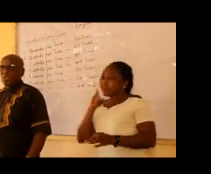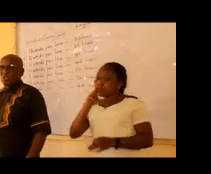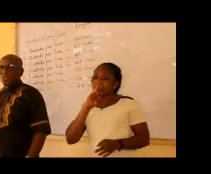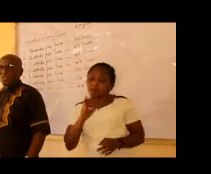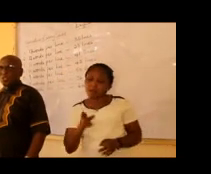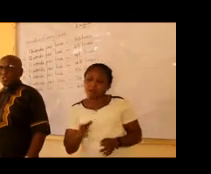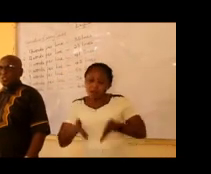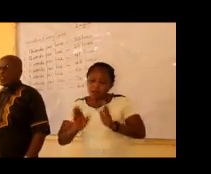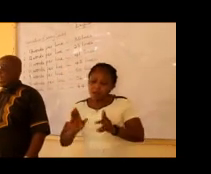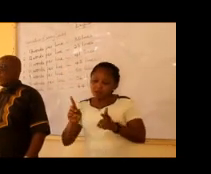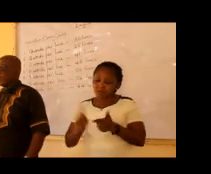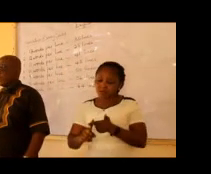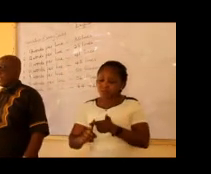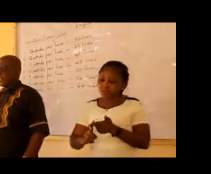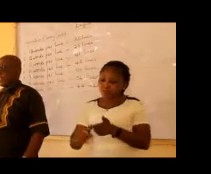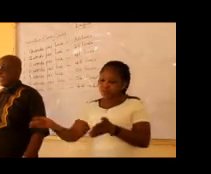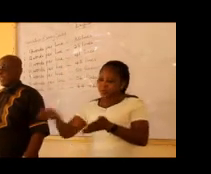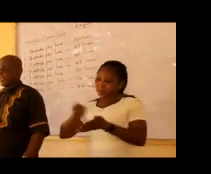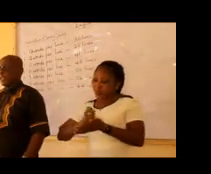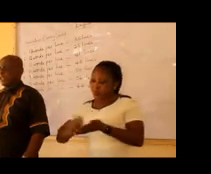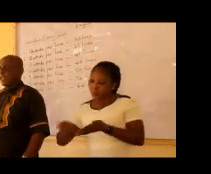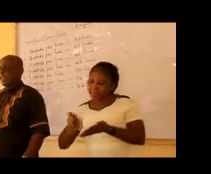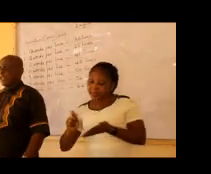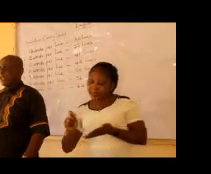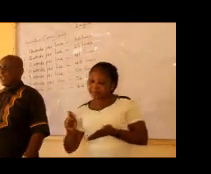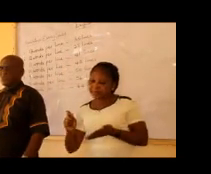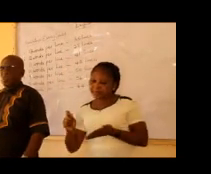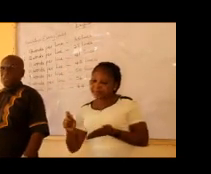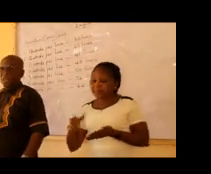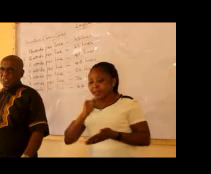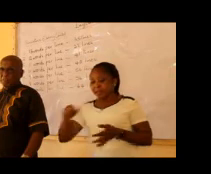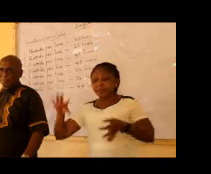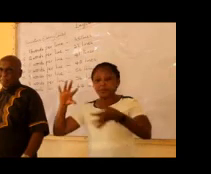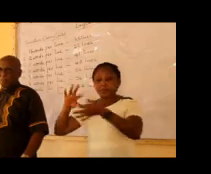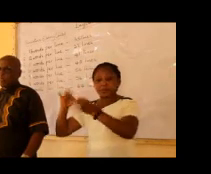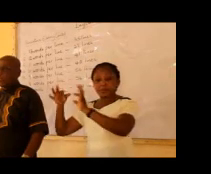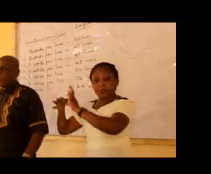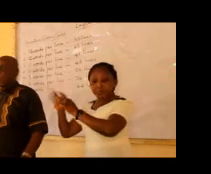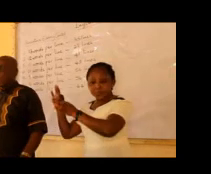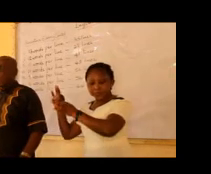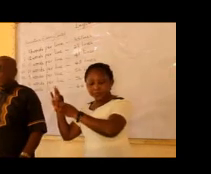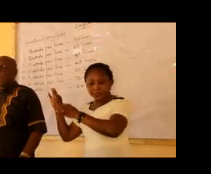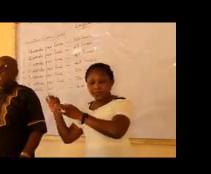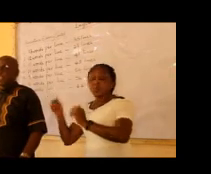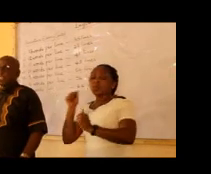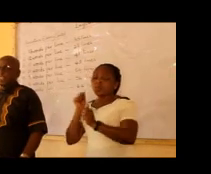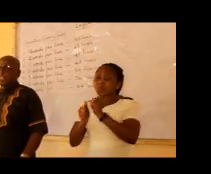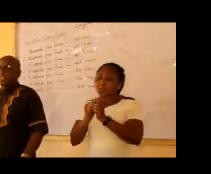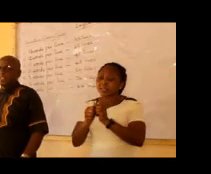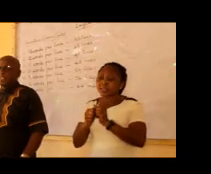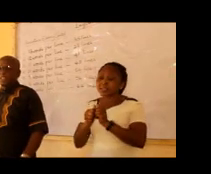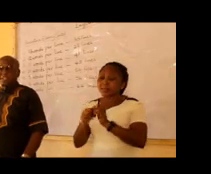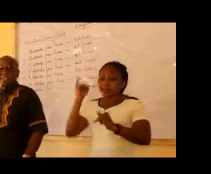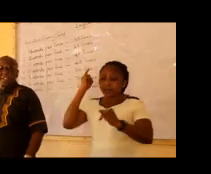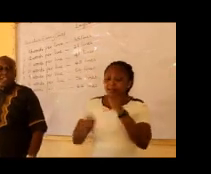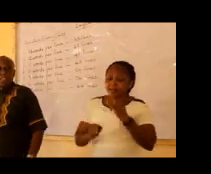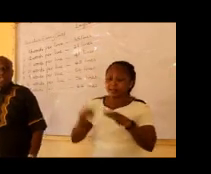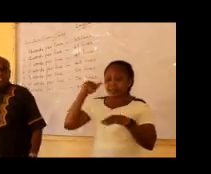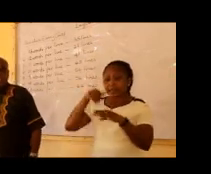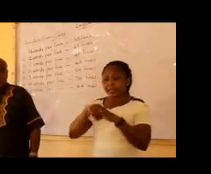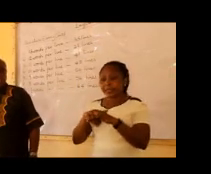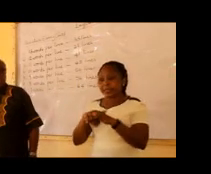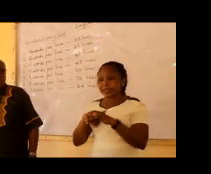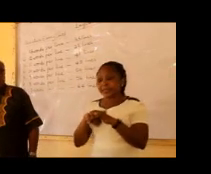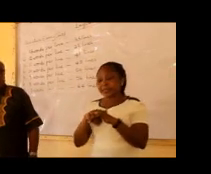told to write a story which ends in